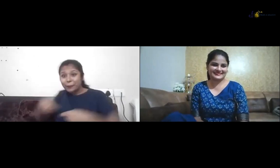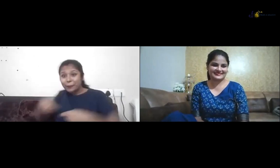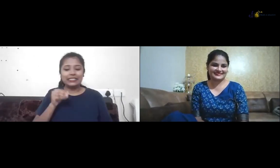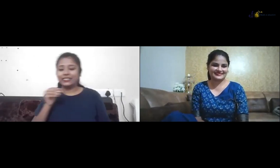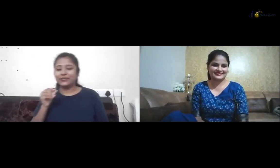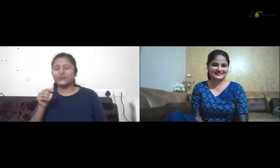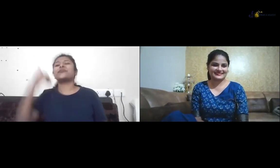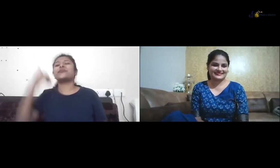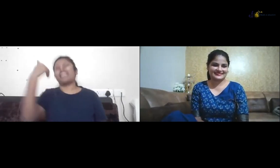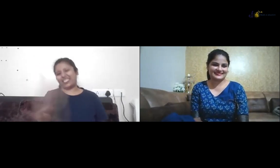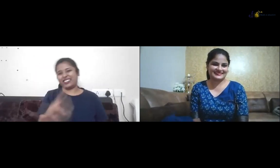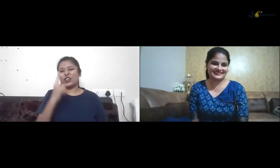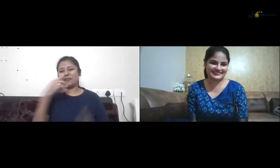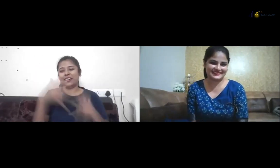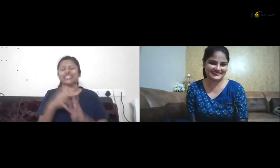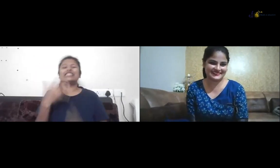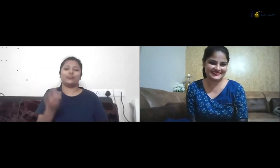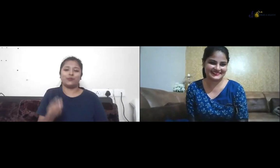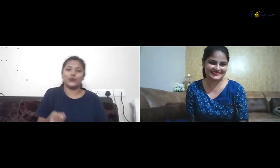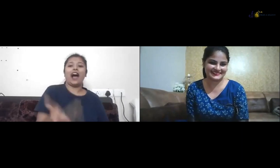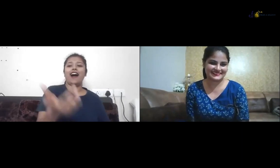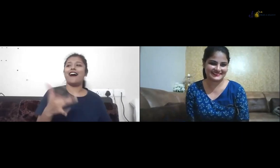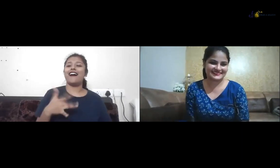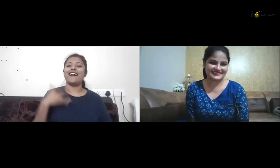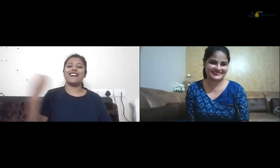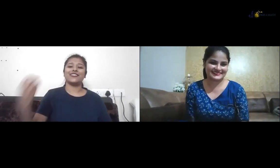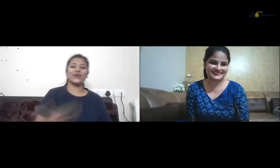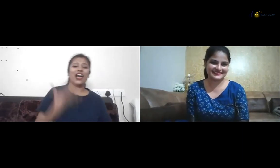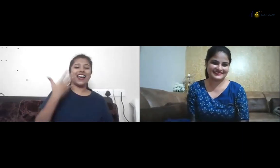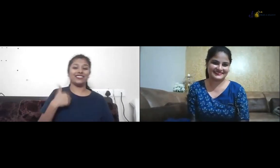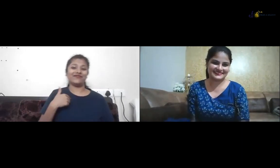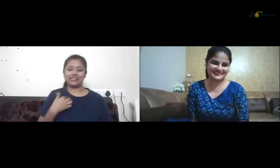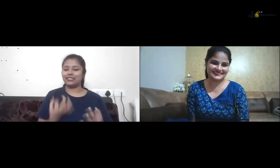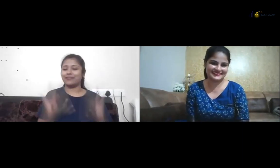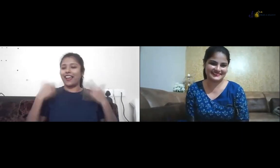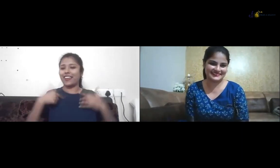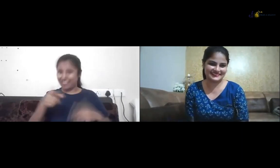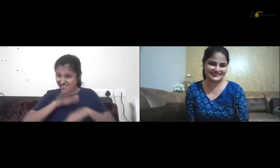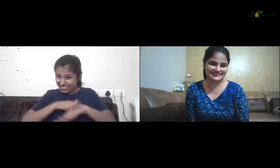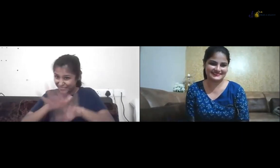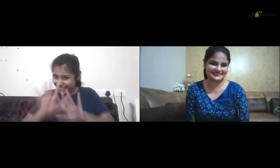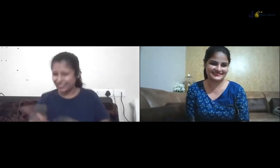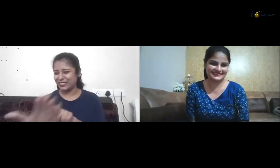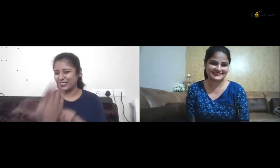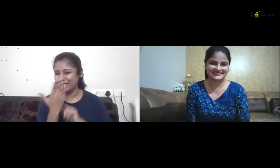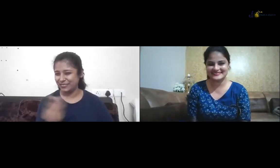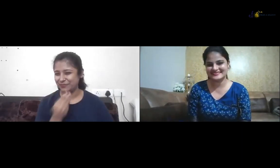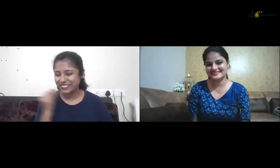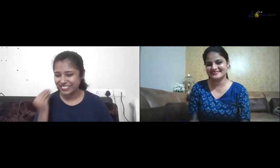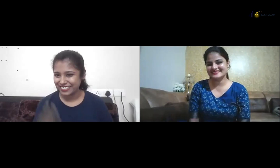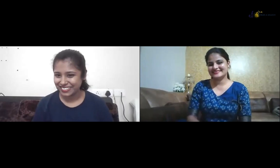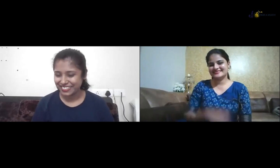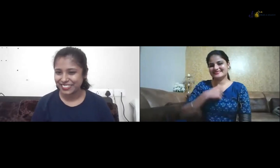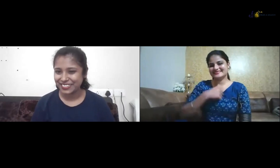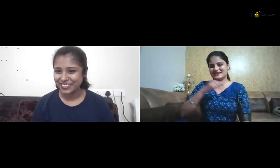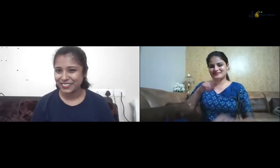can you give me the 2,000 rupees in that dress? Then finally, being a woman, they said, okay, they said. So then finally, I got it. This. Have you any kind